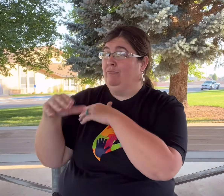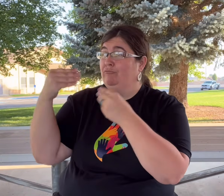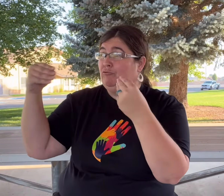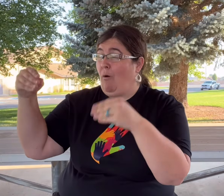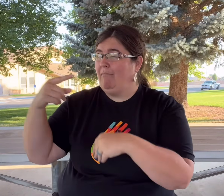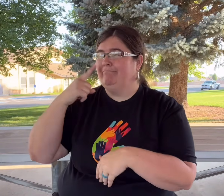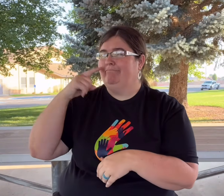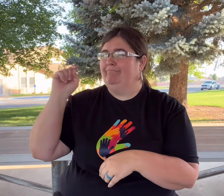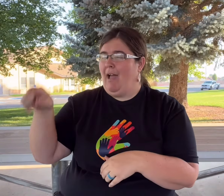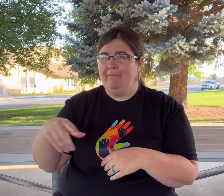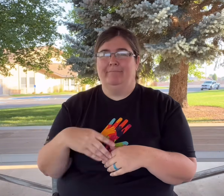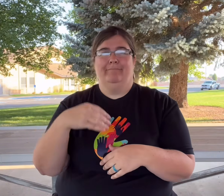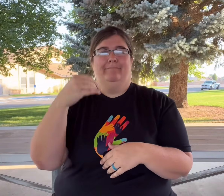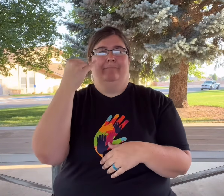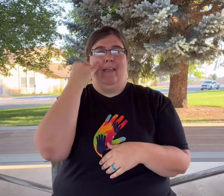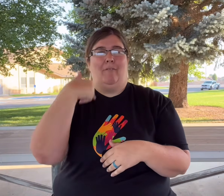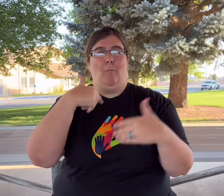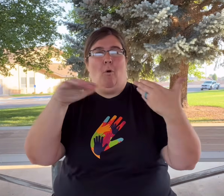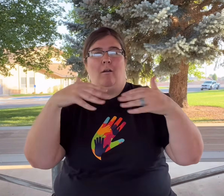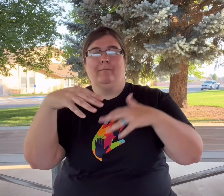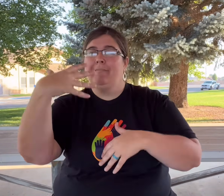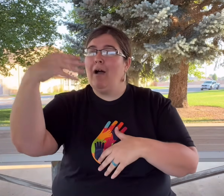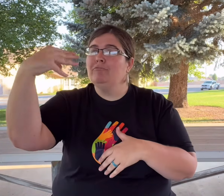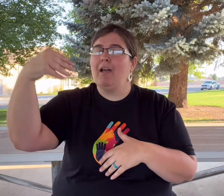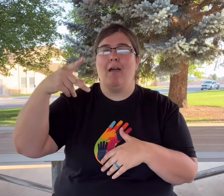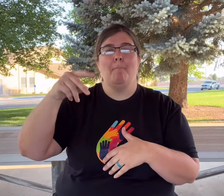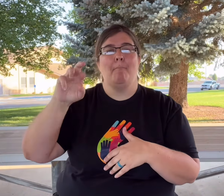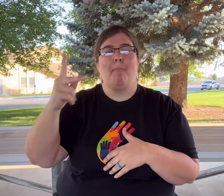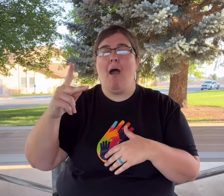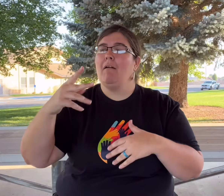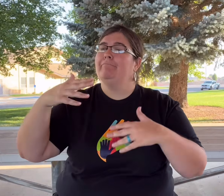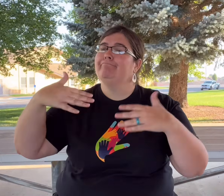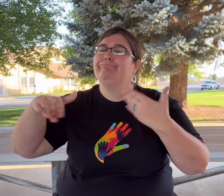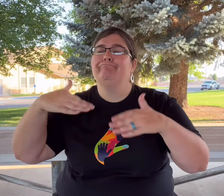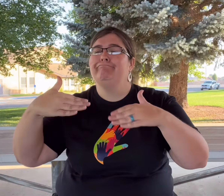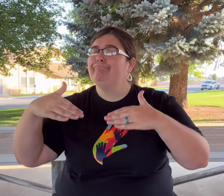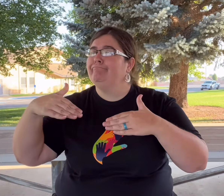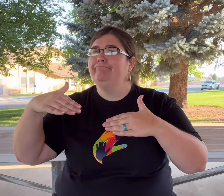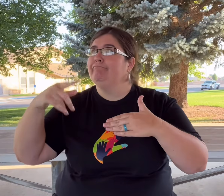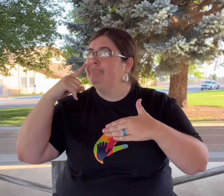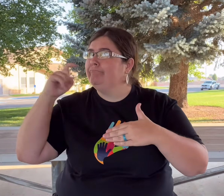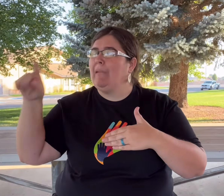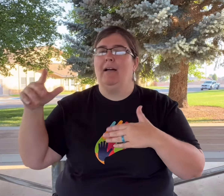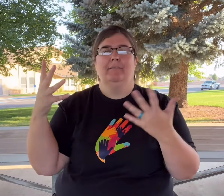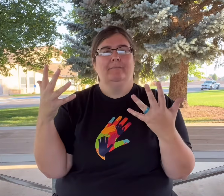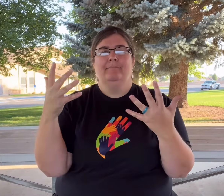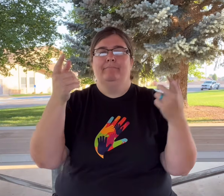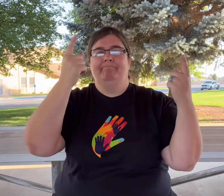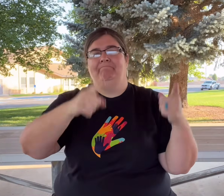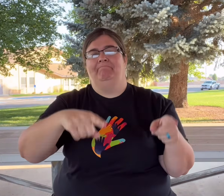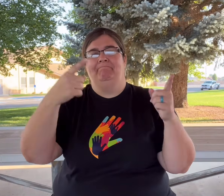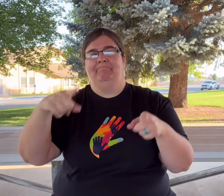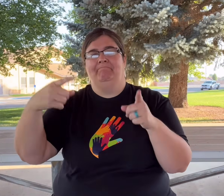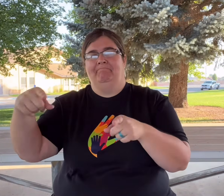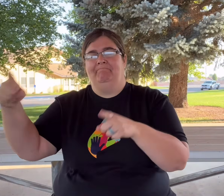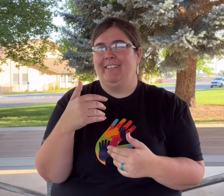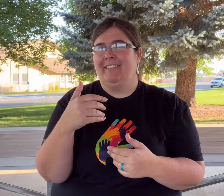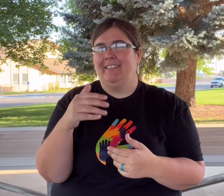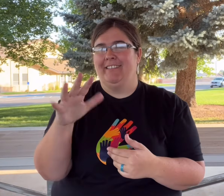go into a store and catch sight of a deaf person, or if I'm walking out in the park, I'll randomly see a deaf person. And it just happens all the time, and